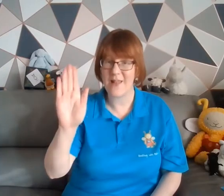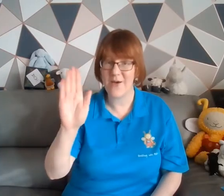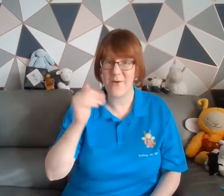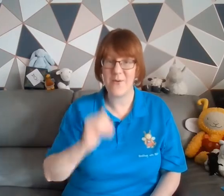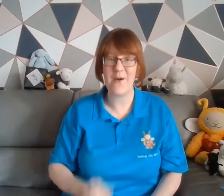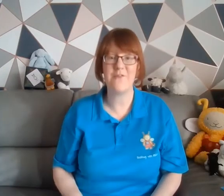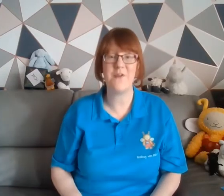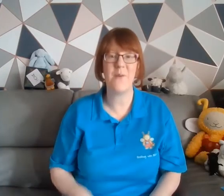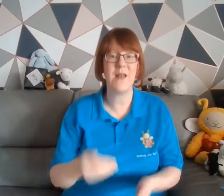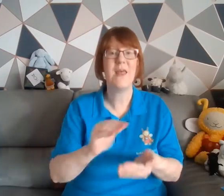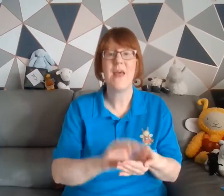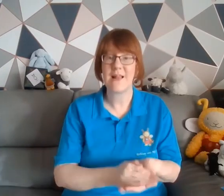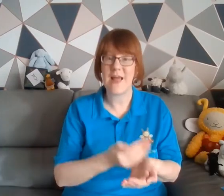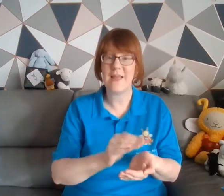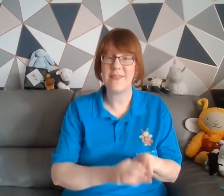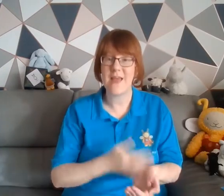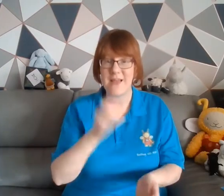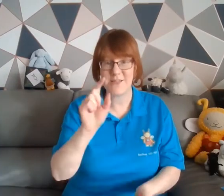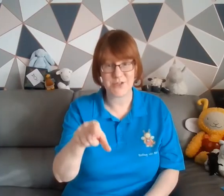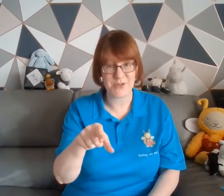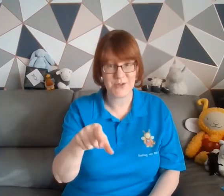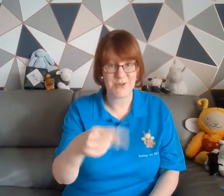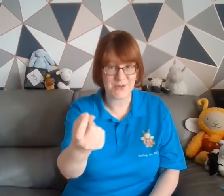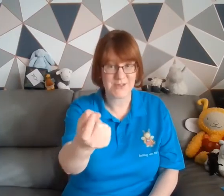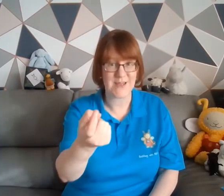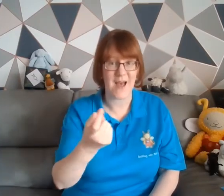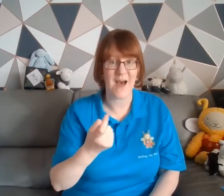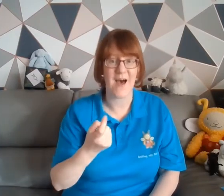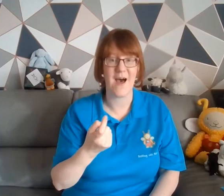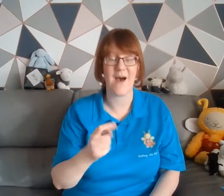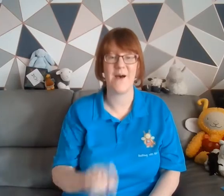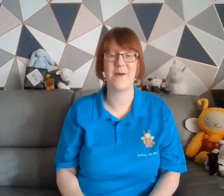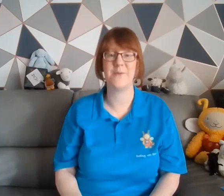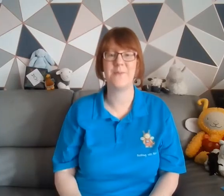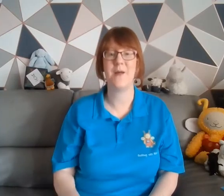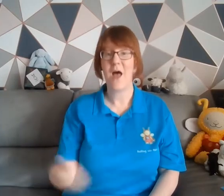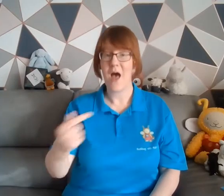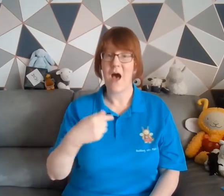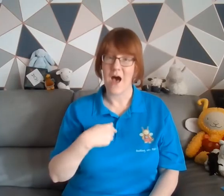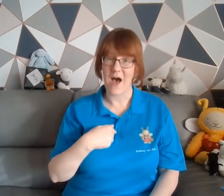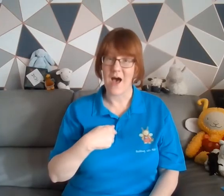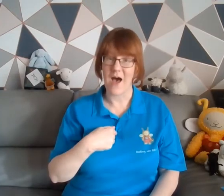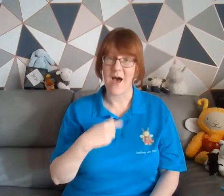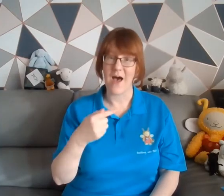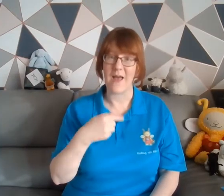hello everyone, glad that you could come.